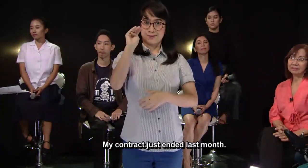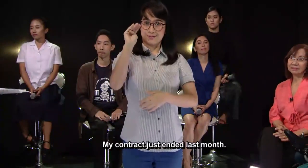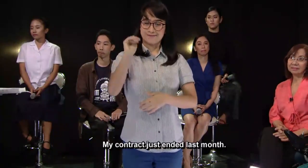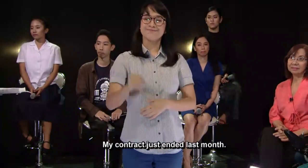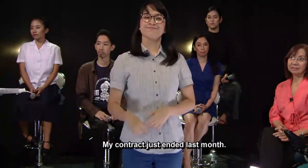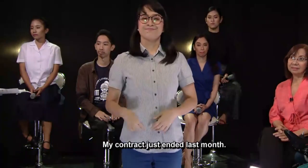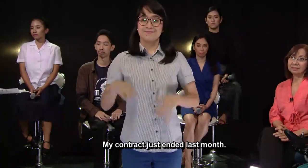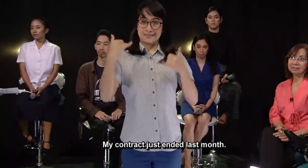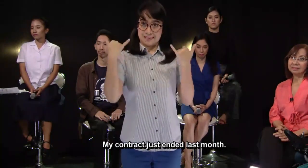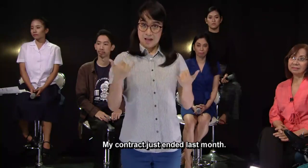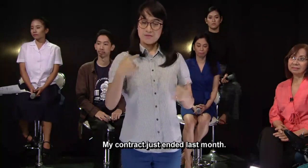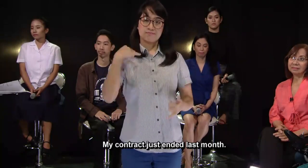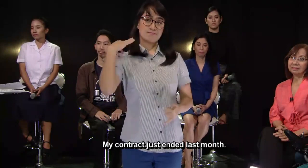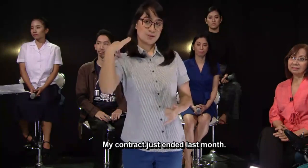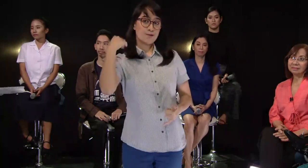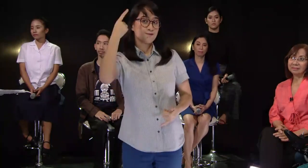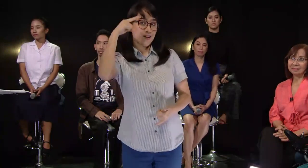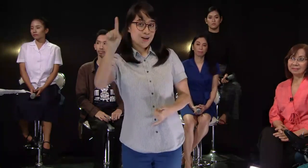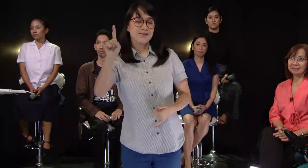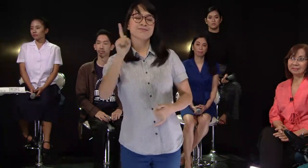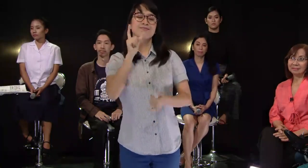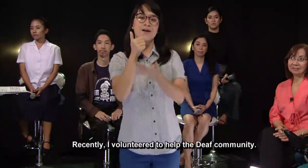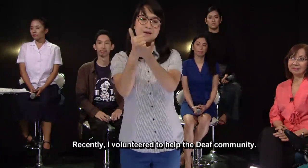My contract just ended last month.